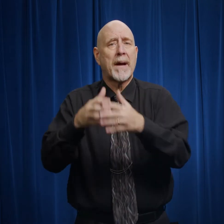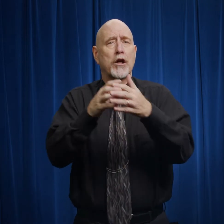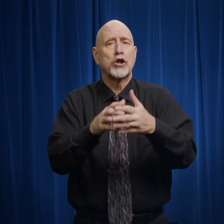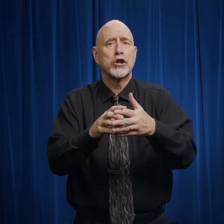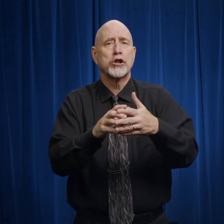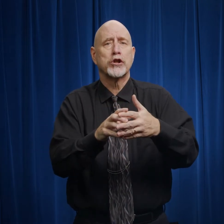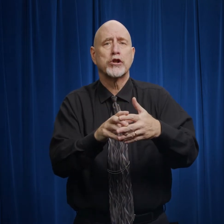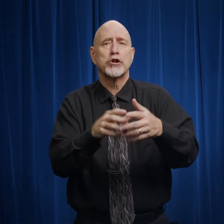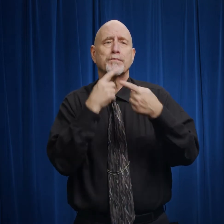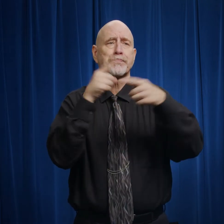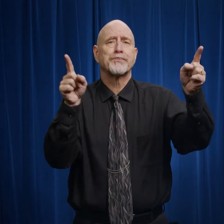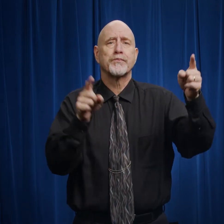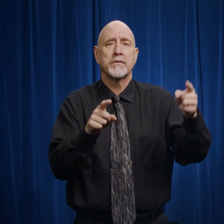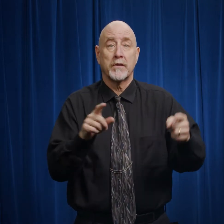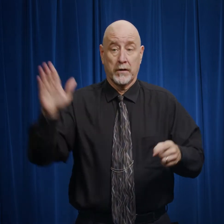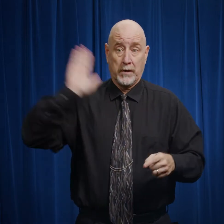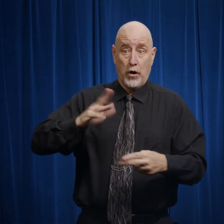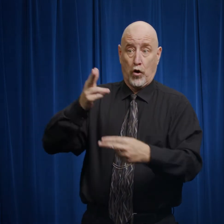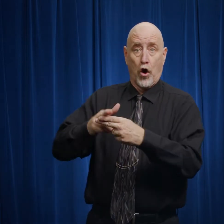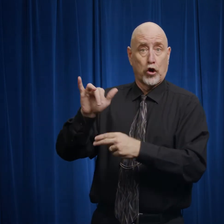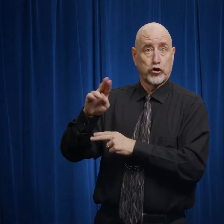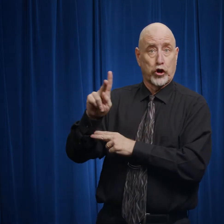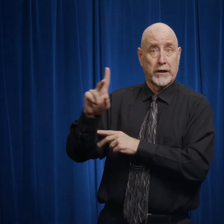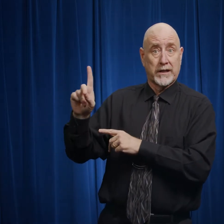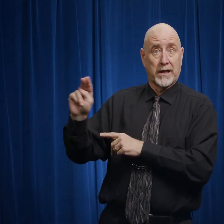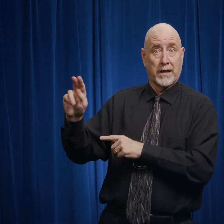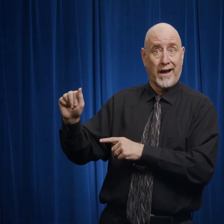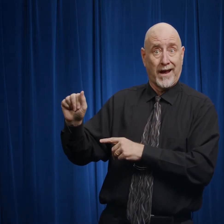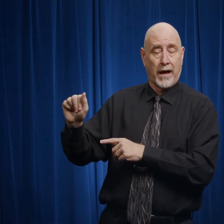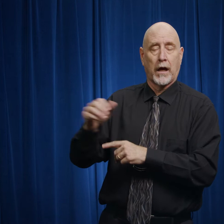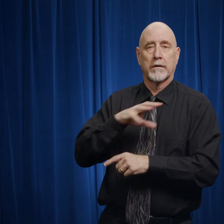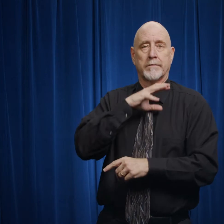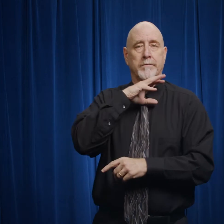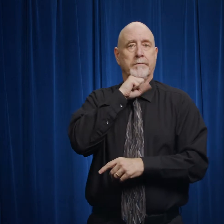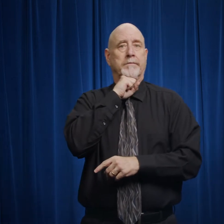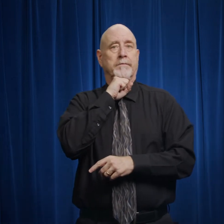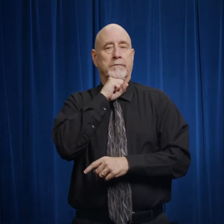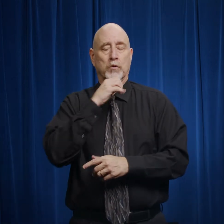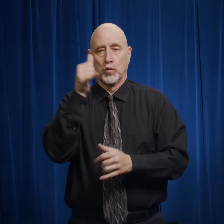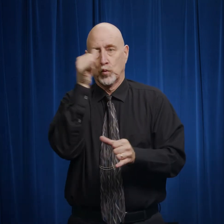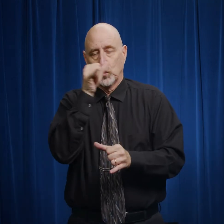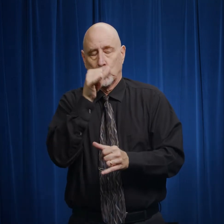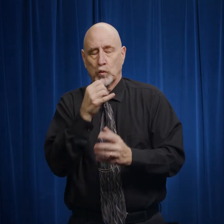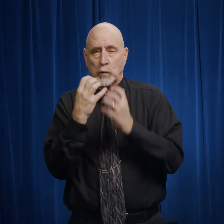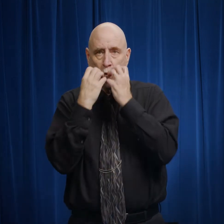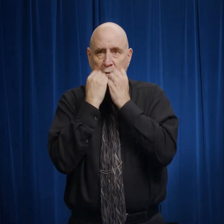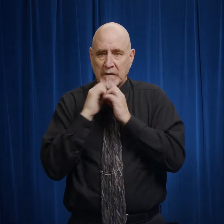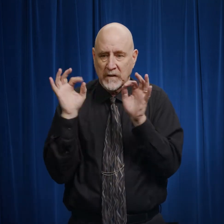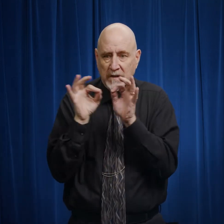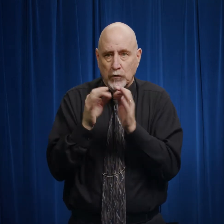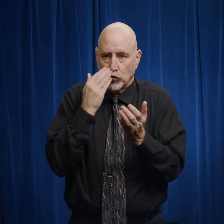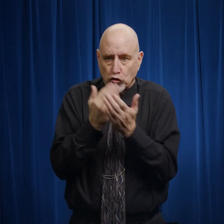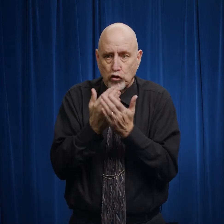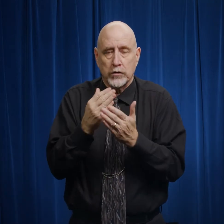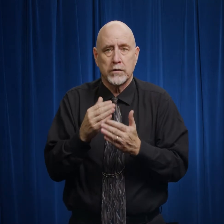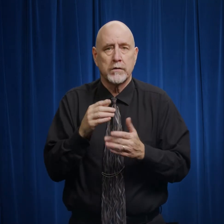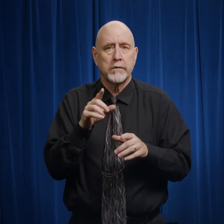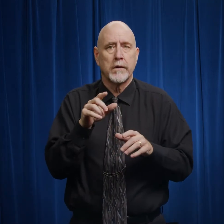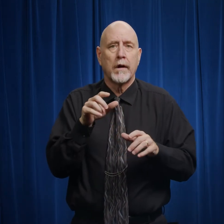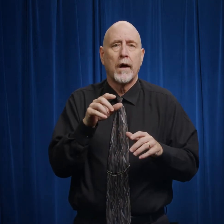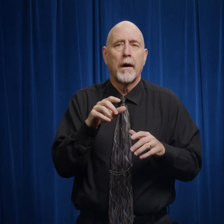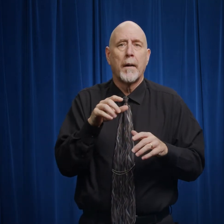American headline stated what was once known as junk DNA turns out to hold hidden treasures,